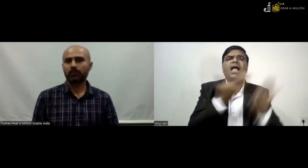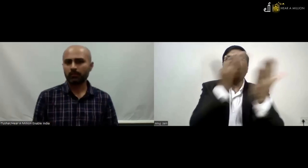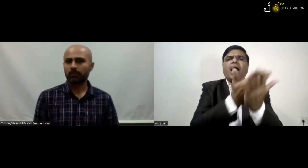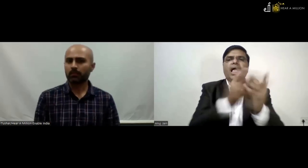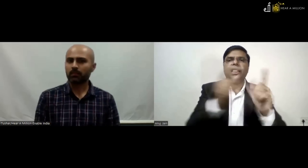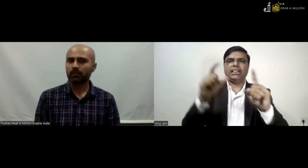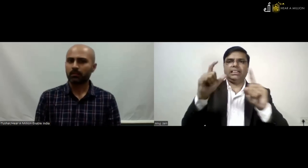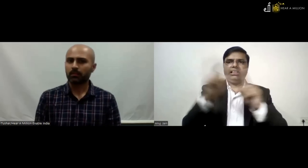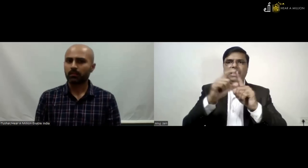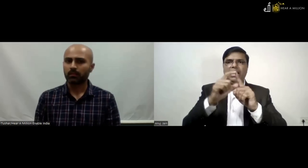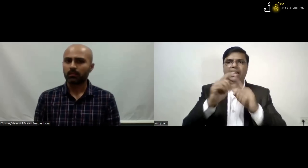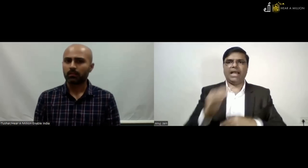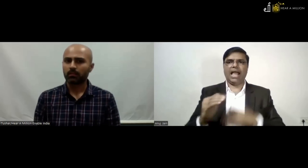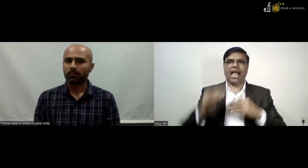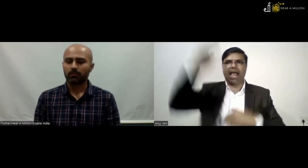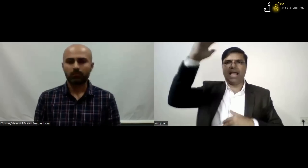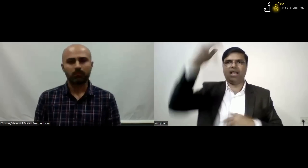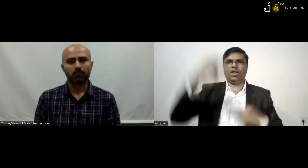requesting